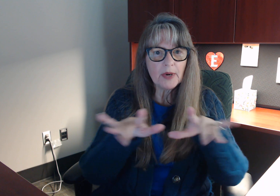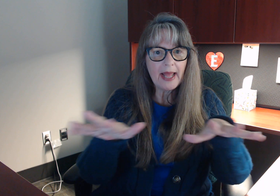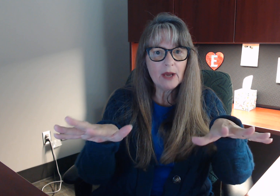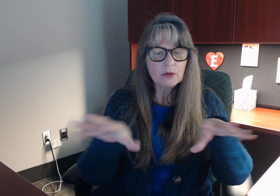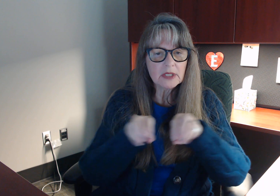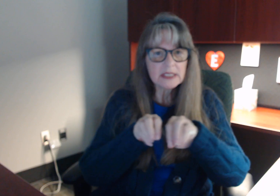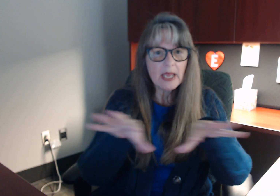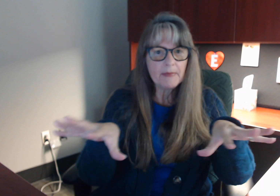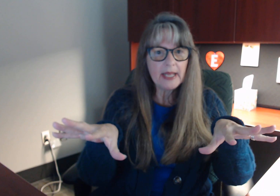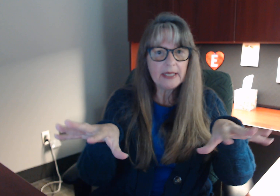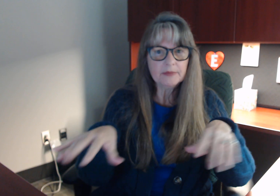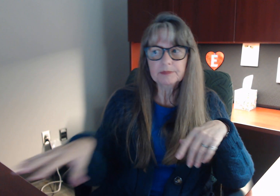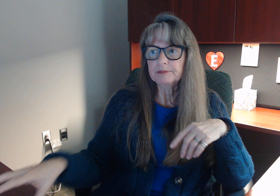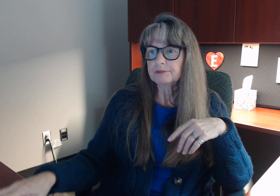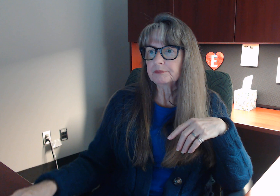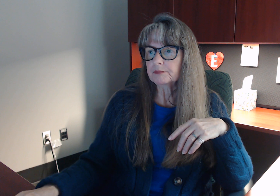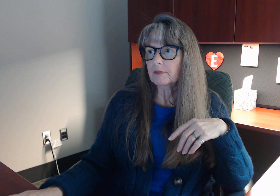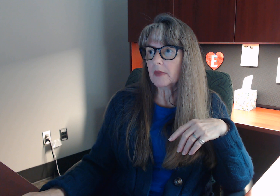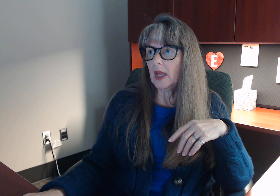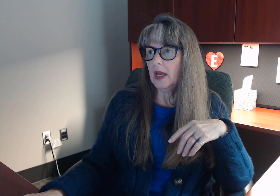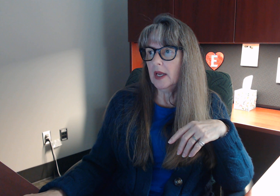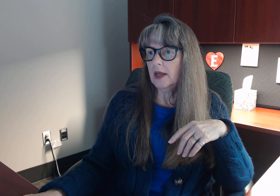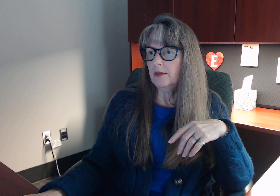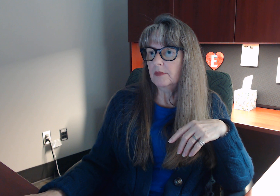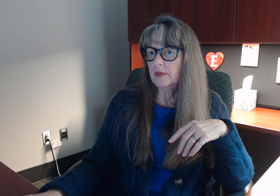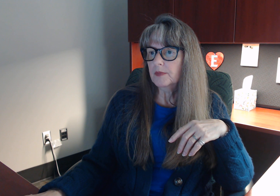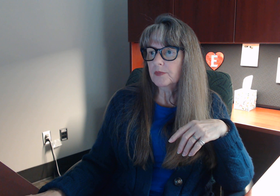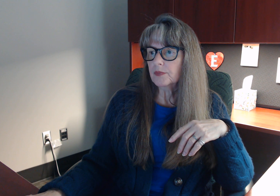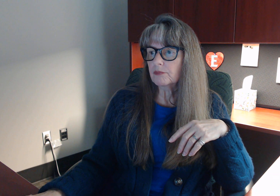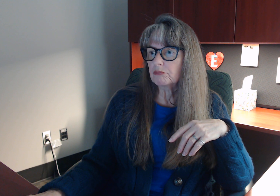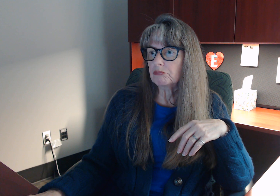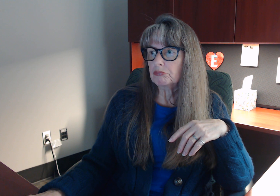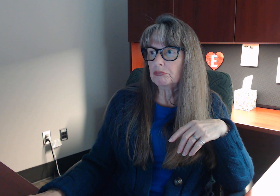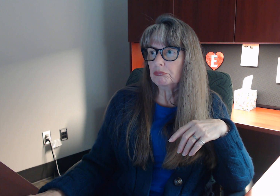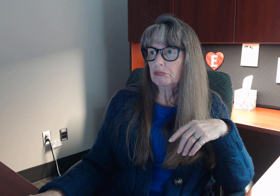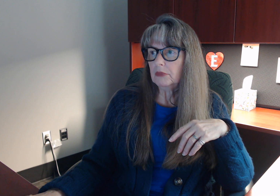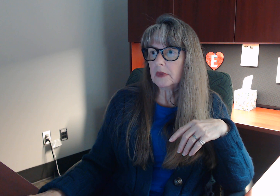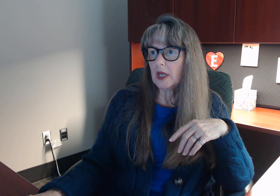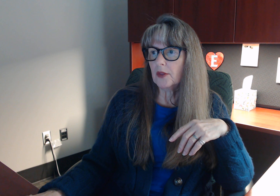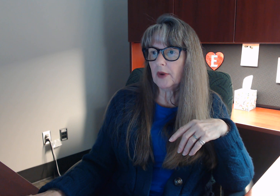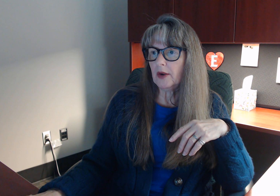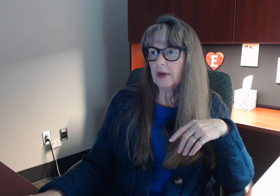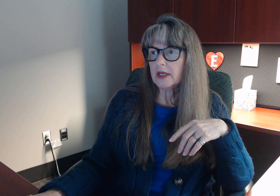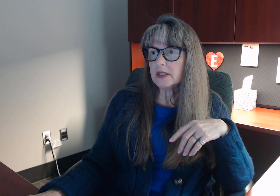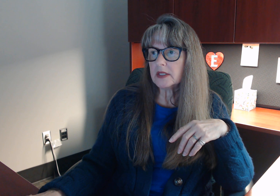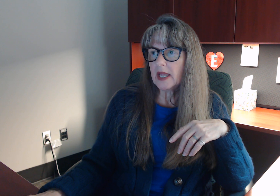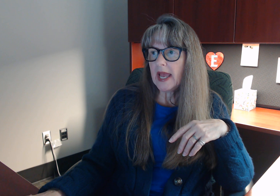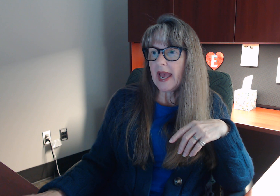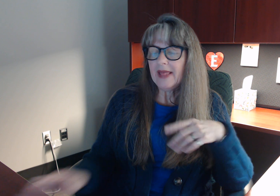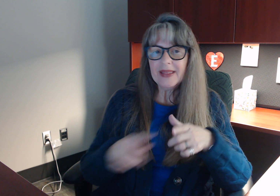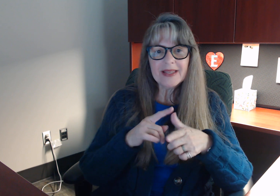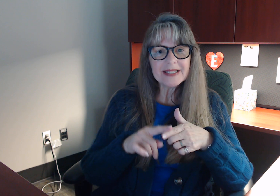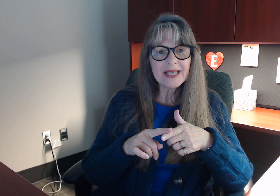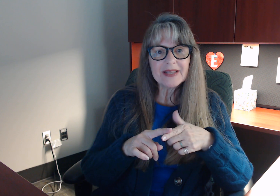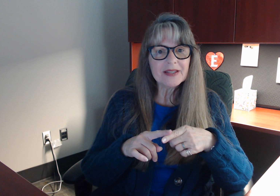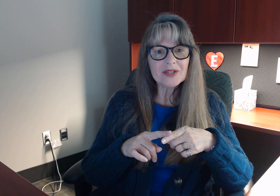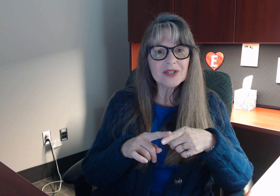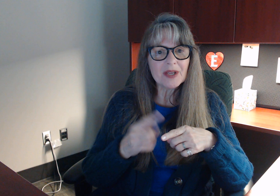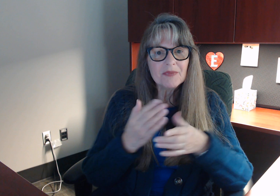out, contaminate um, to other areas. And then they said, this is something